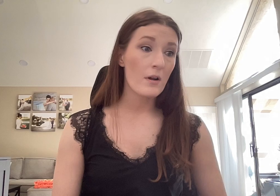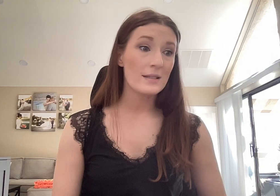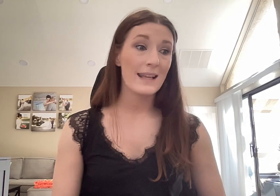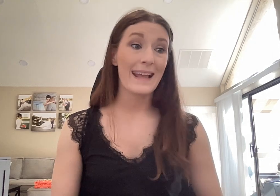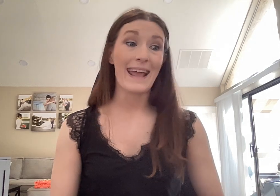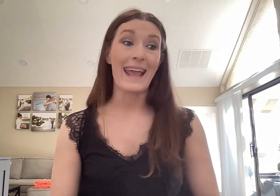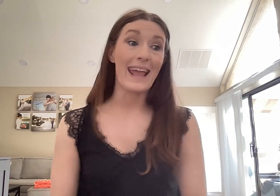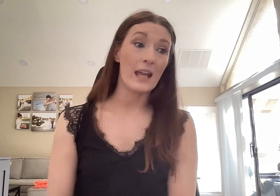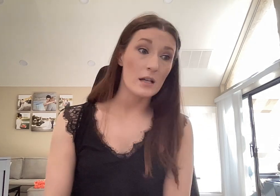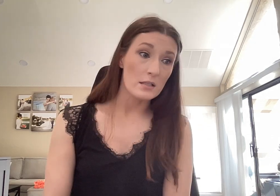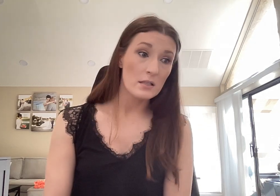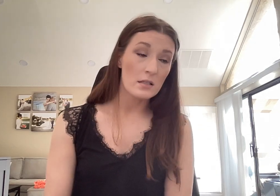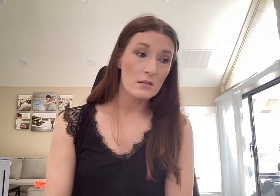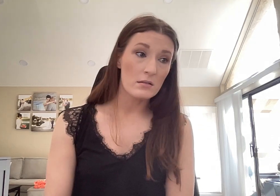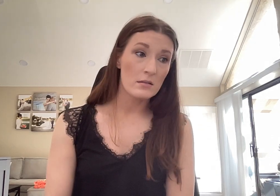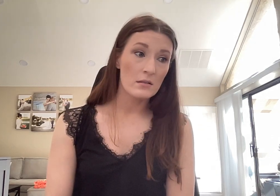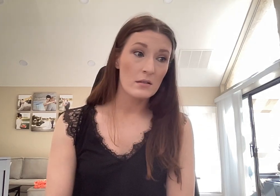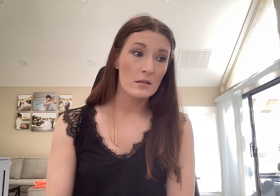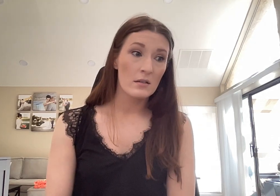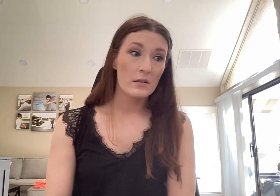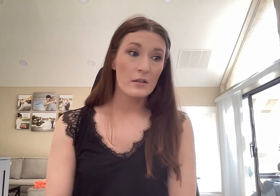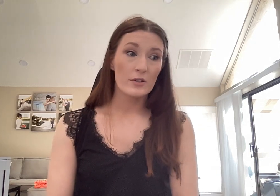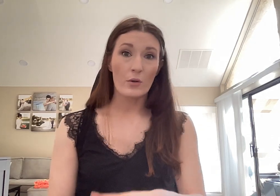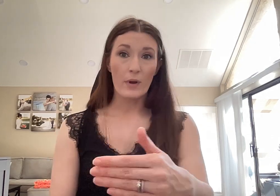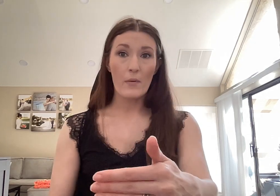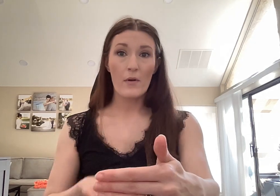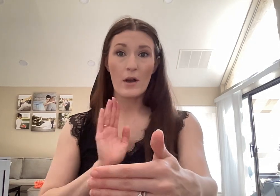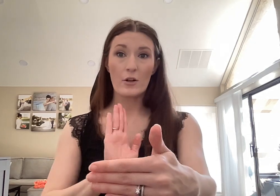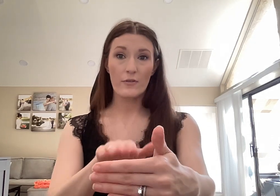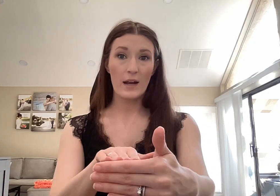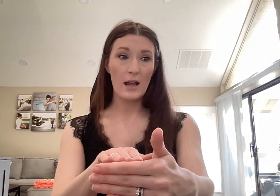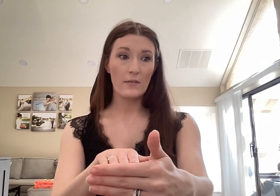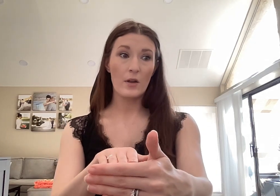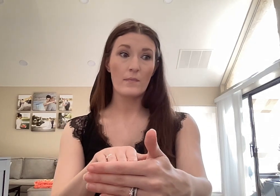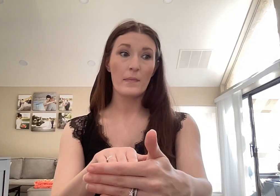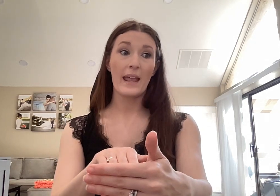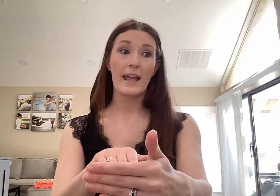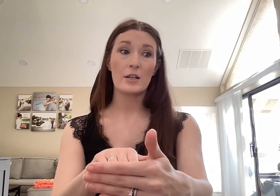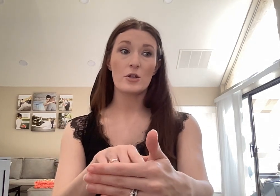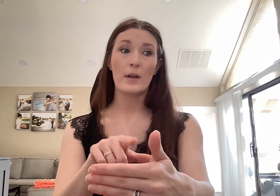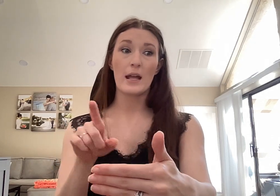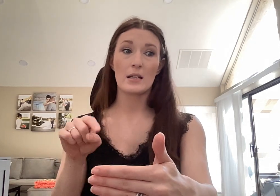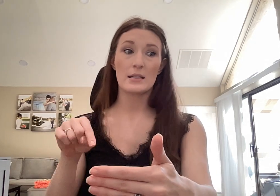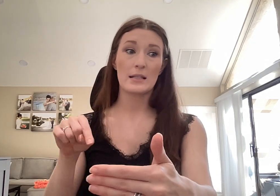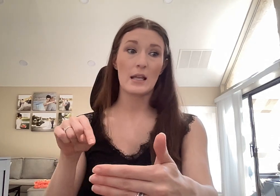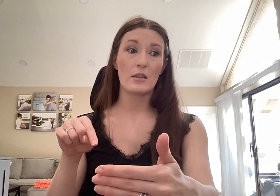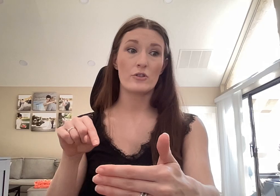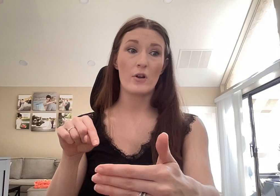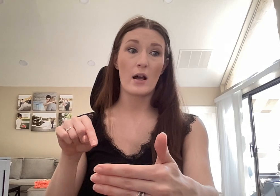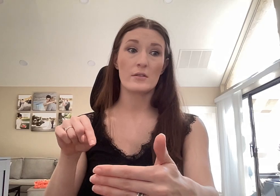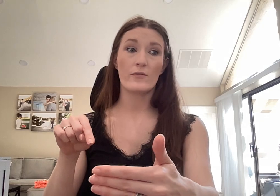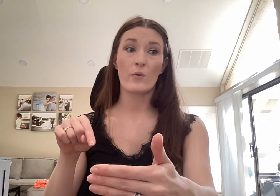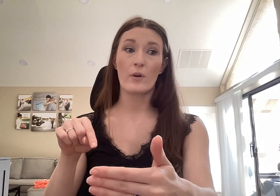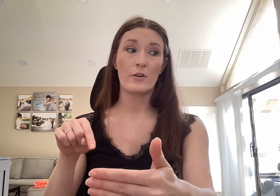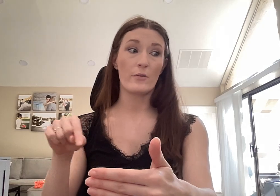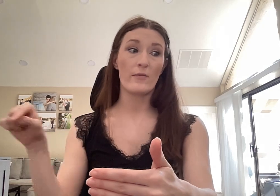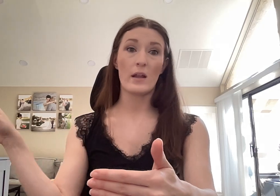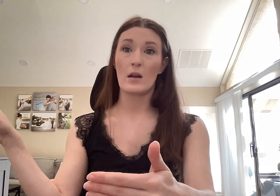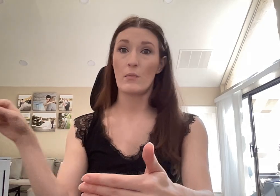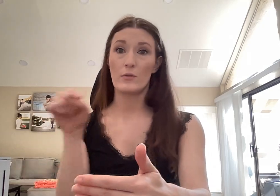crossing, and so railroad 100 feet ahead of you, and you can't see the tracks 400 feet in both